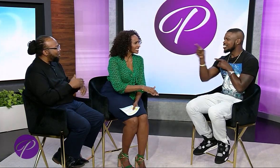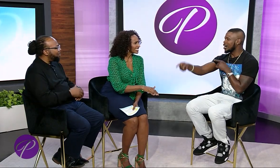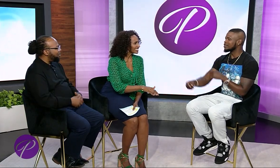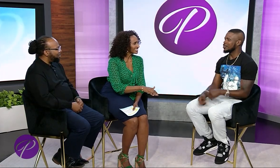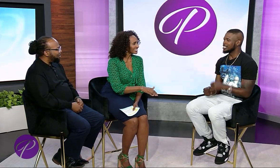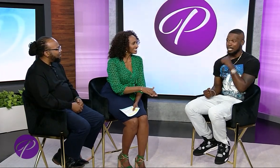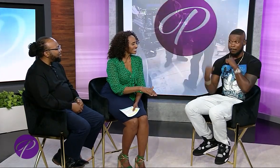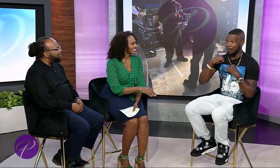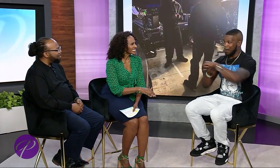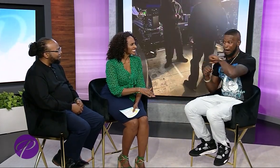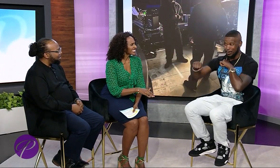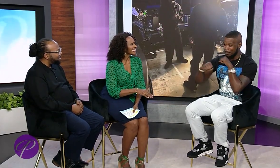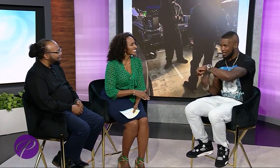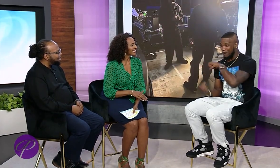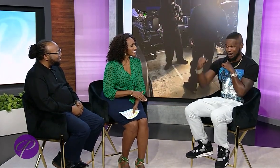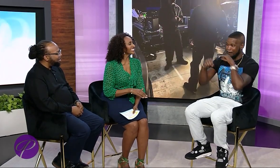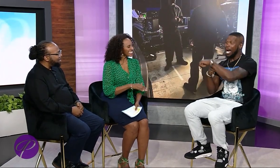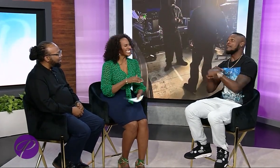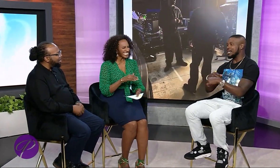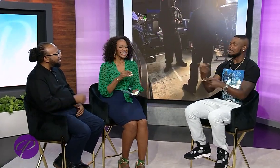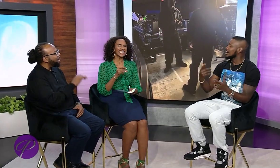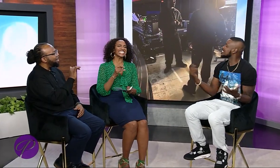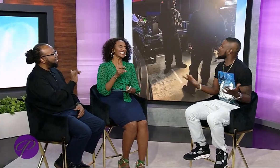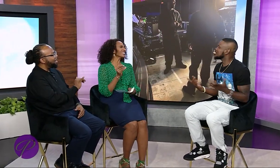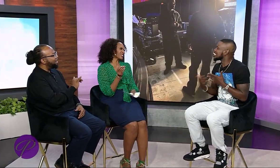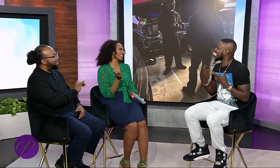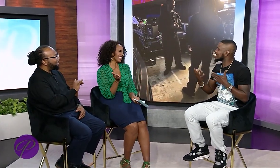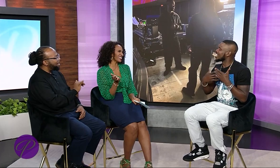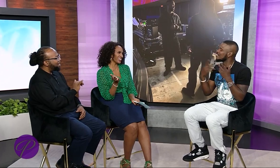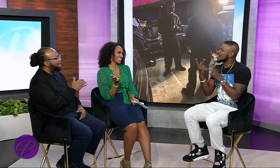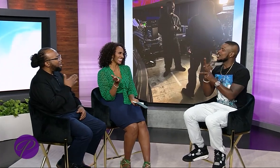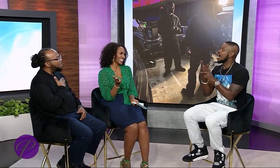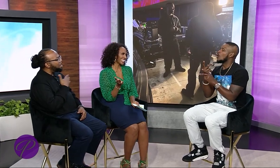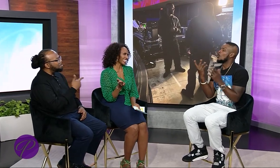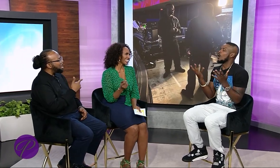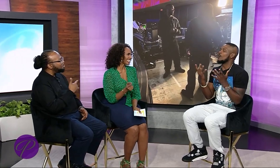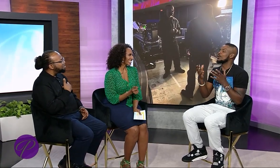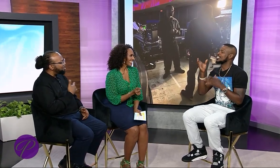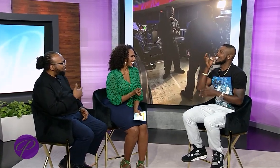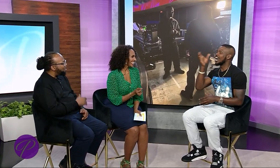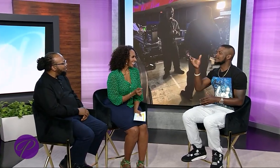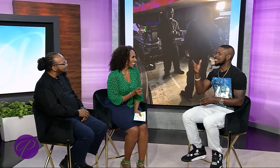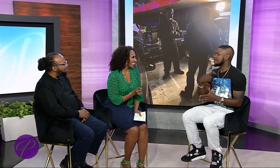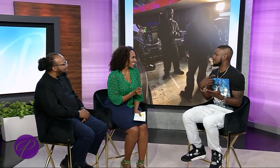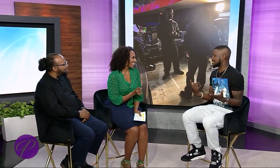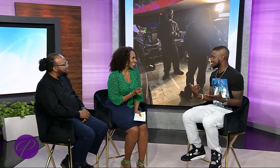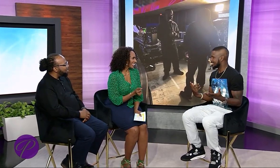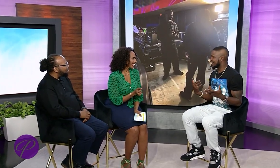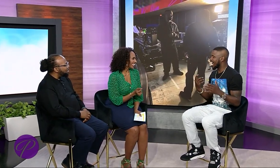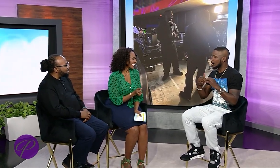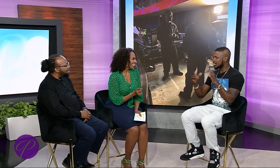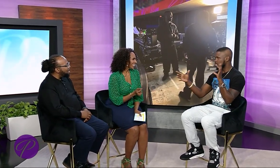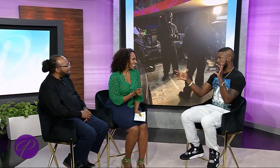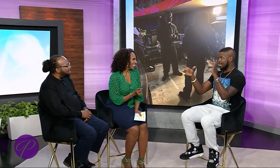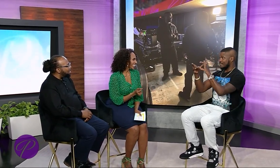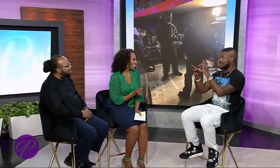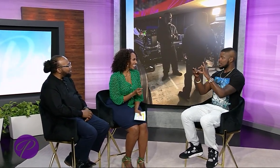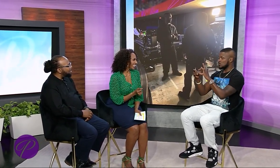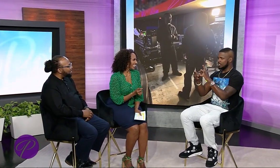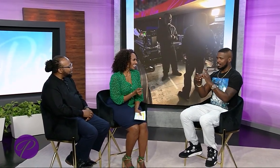jumped. So it's just like bing, bop, boom, bing, bing, bop, bam. So That you was just my kind of favorite like part. figure out what would the concept be and how can you make it visual enough to